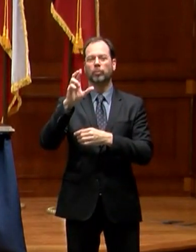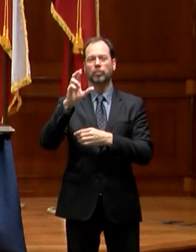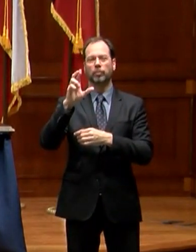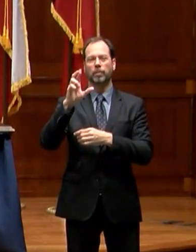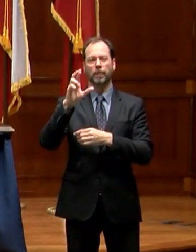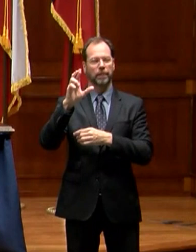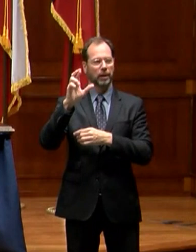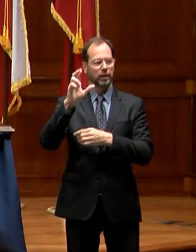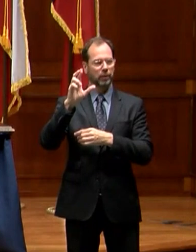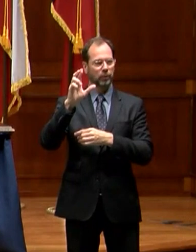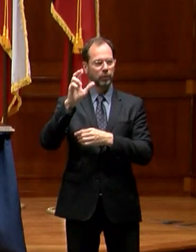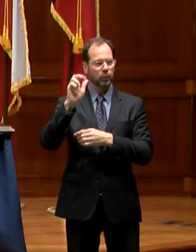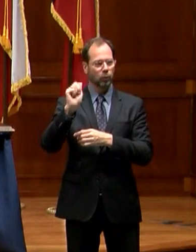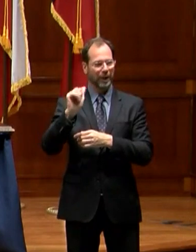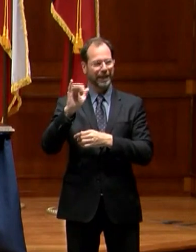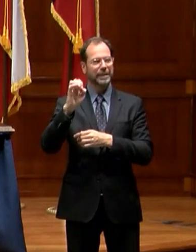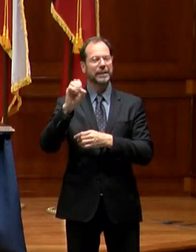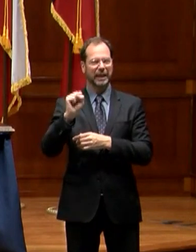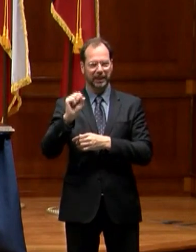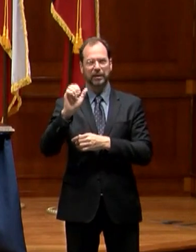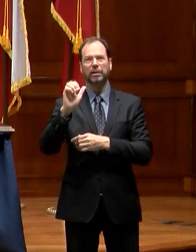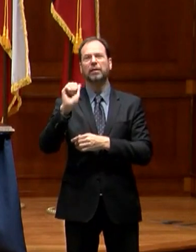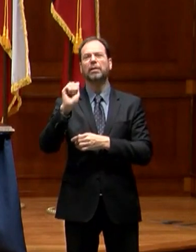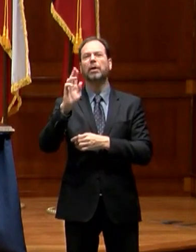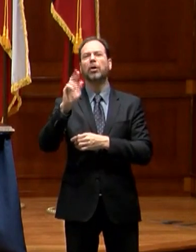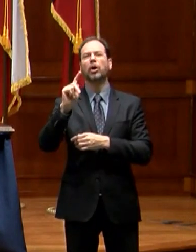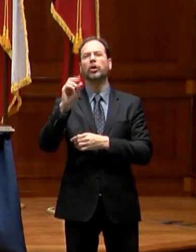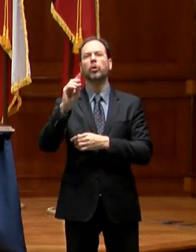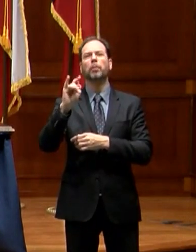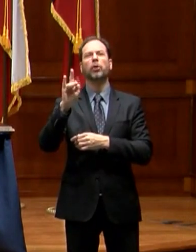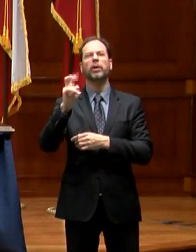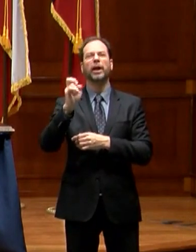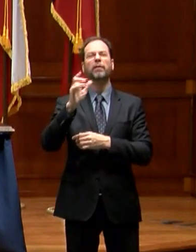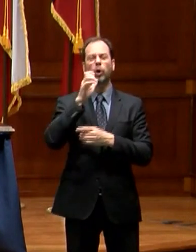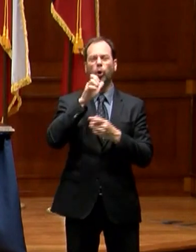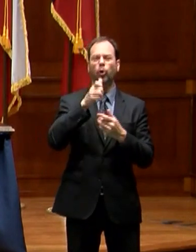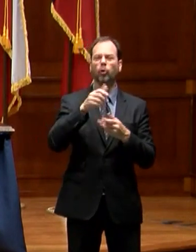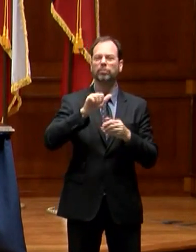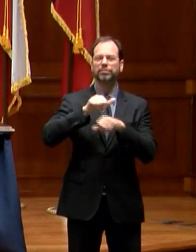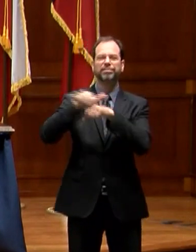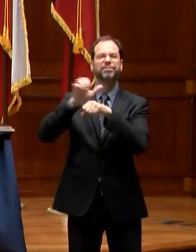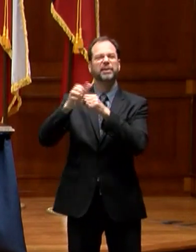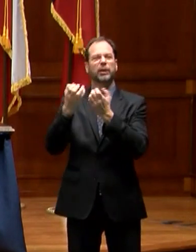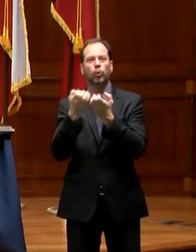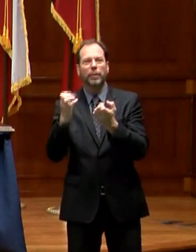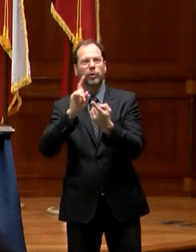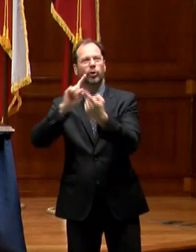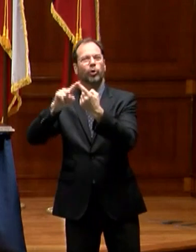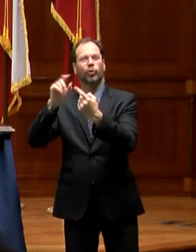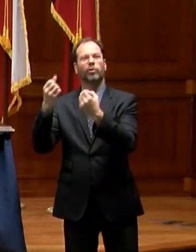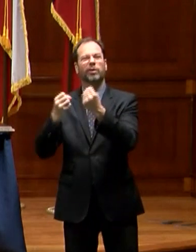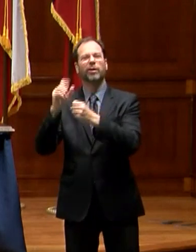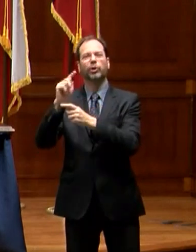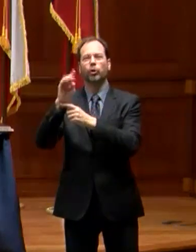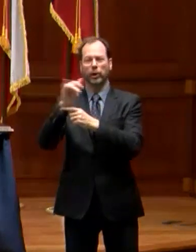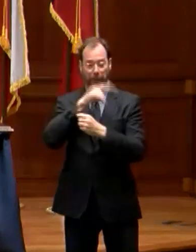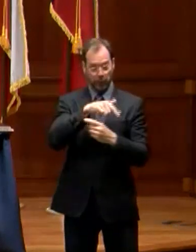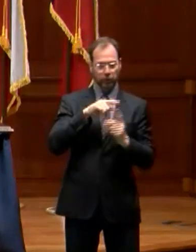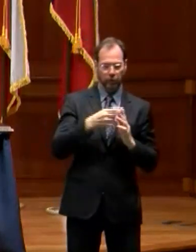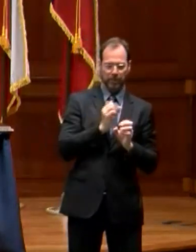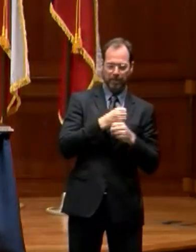Automotive in San Antonio is a supplier to Toyota, and they will start producing up